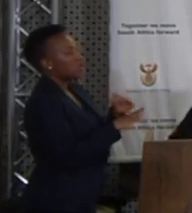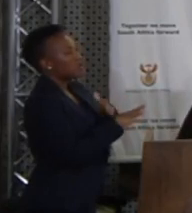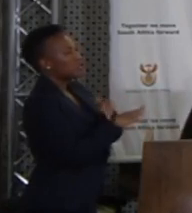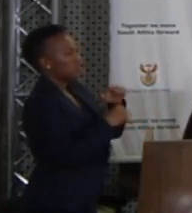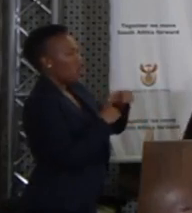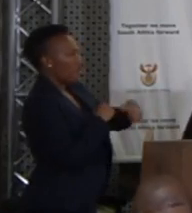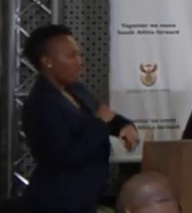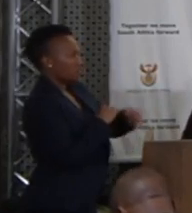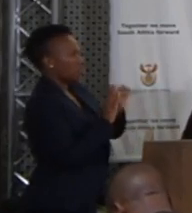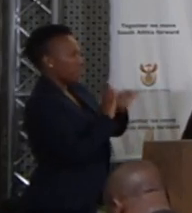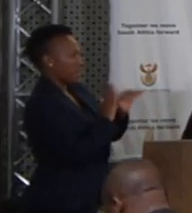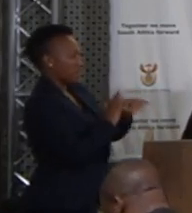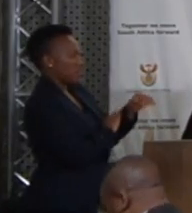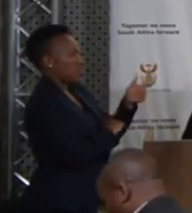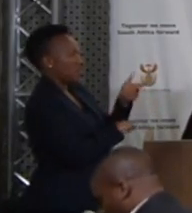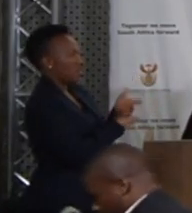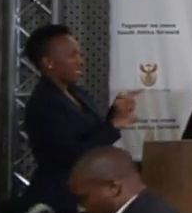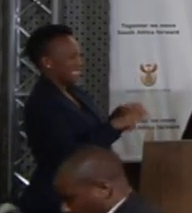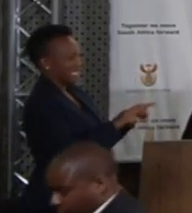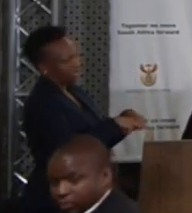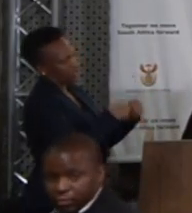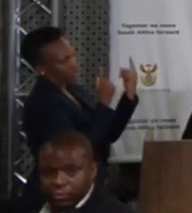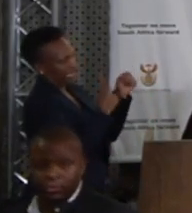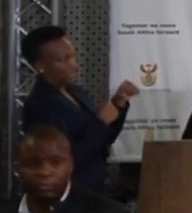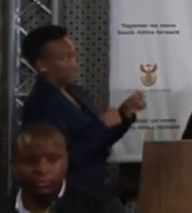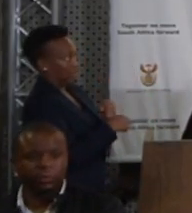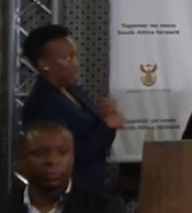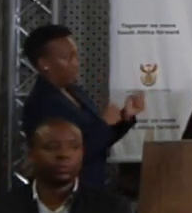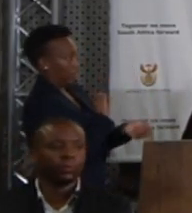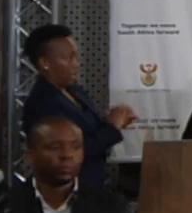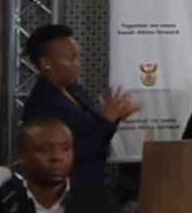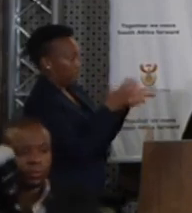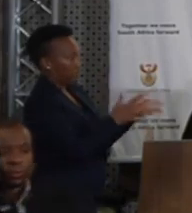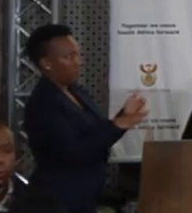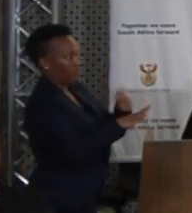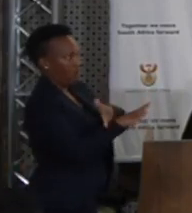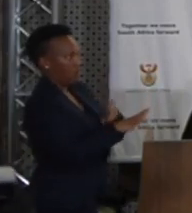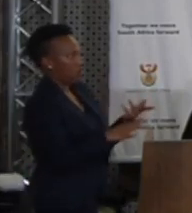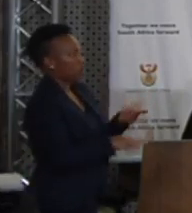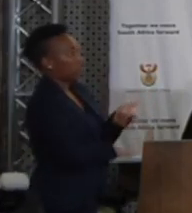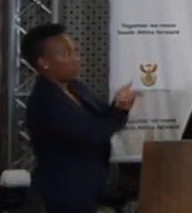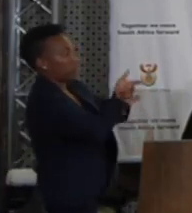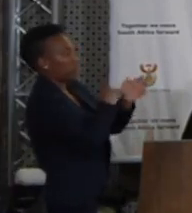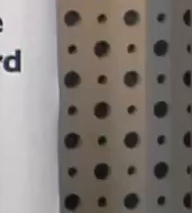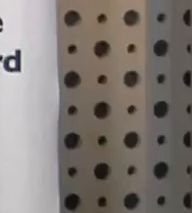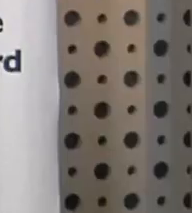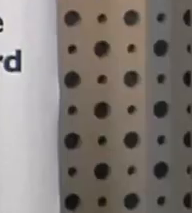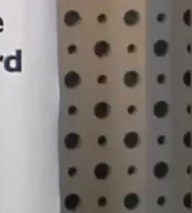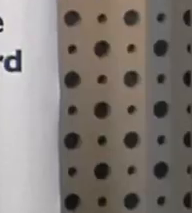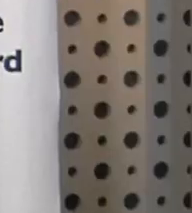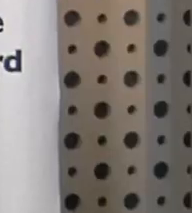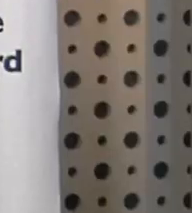i-press conference ewuhlobo esingakaze sibe nalo. lapho onke ama